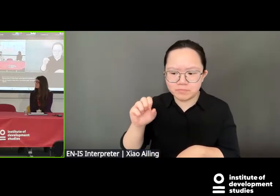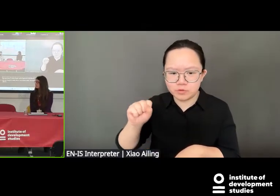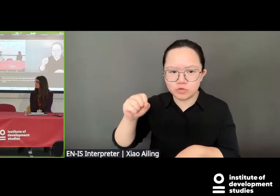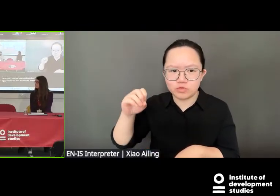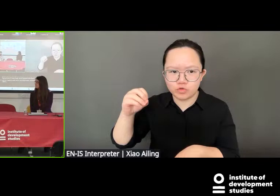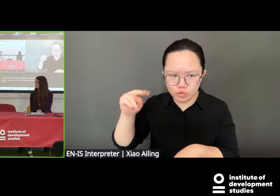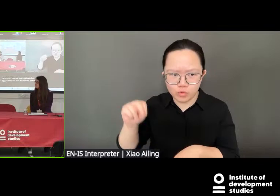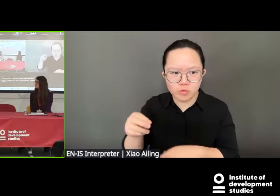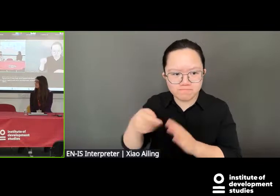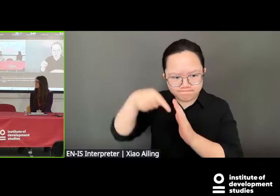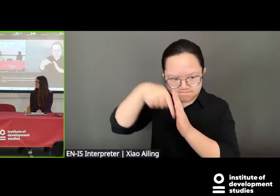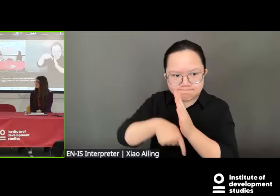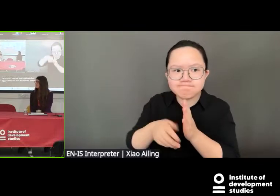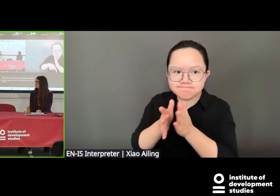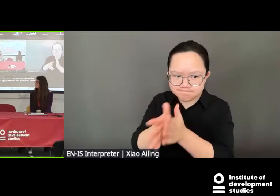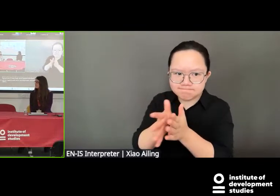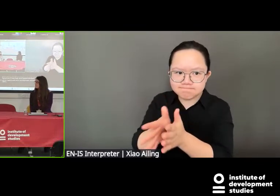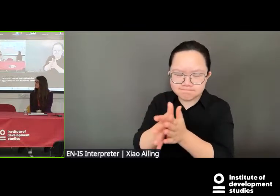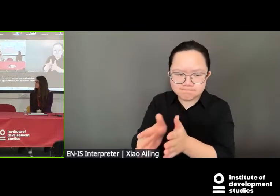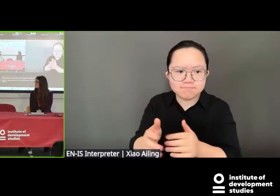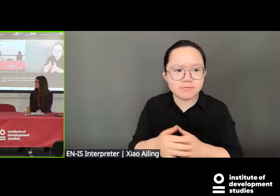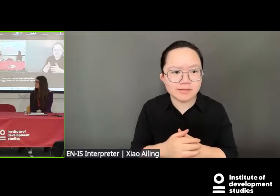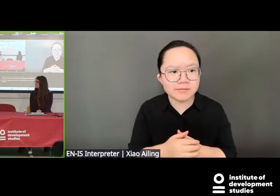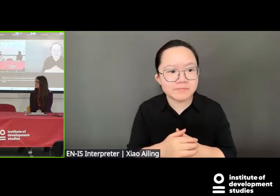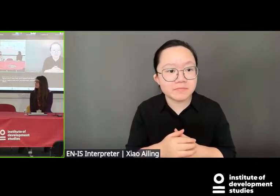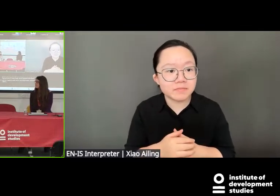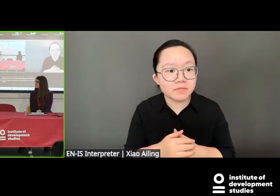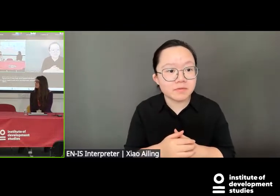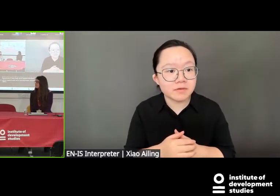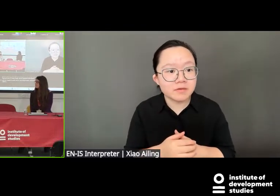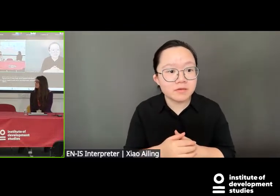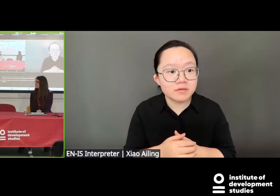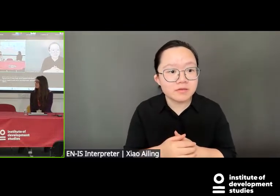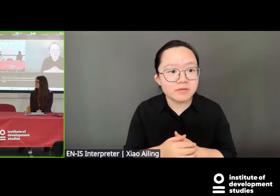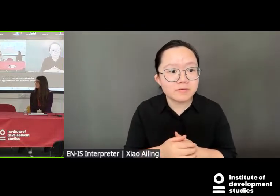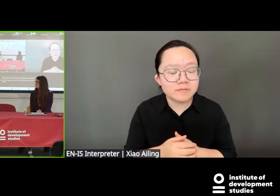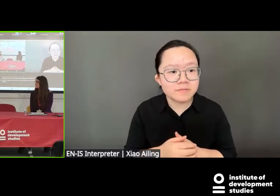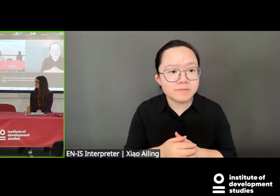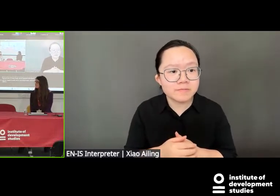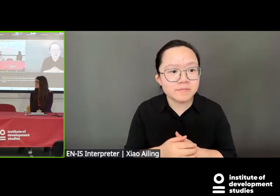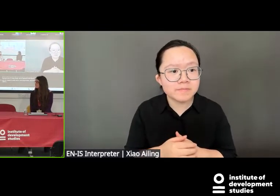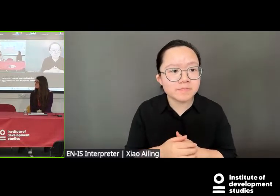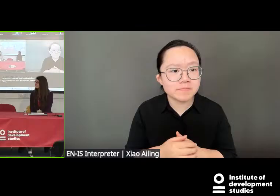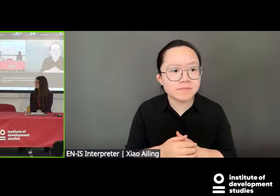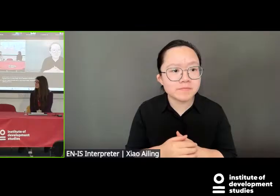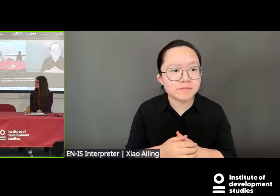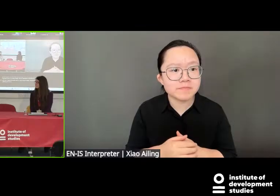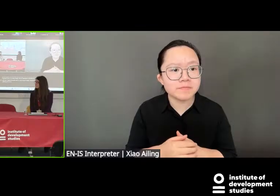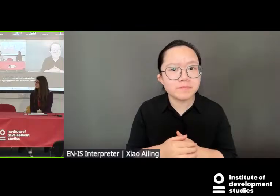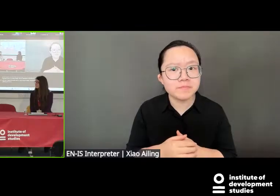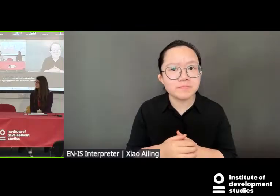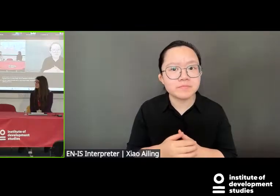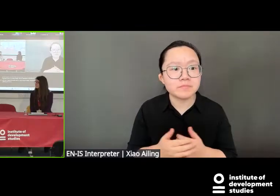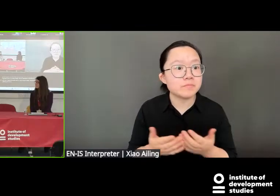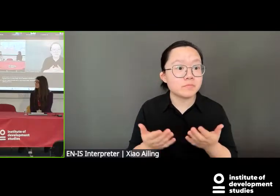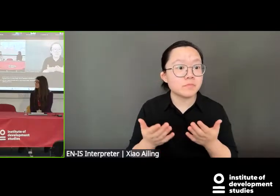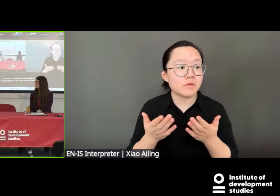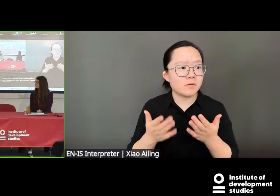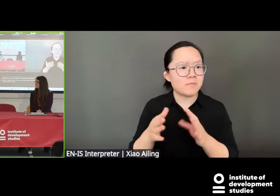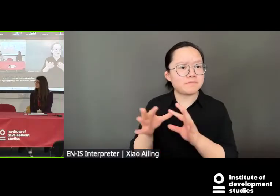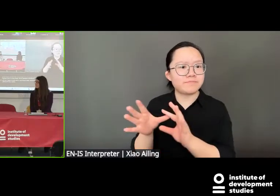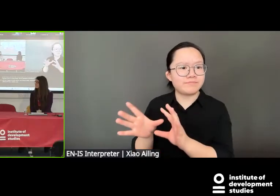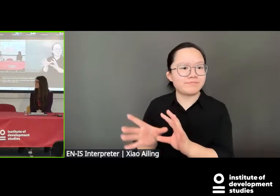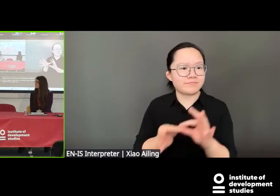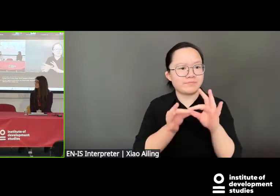will share thoughts on stigma and disability, Brigitte, who will talk about participatory methods for researching